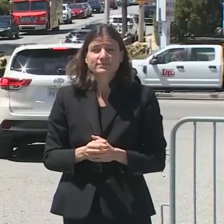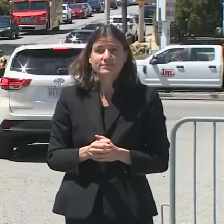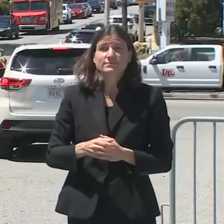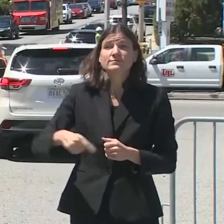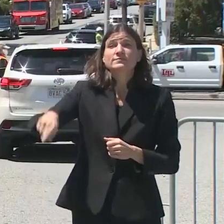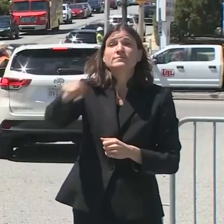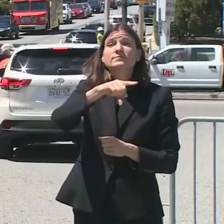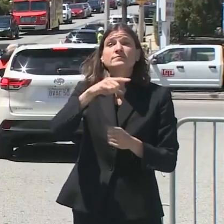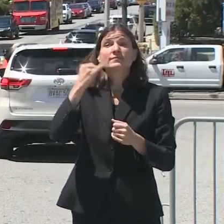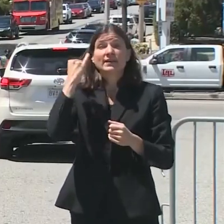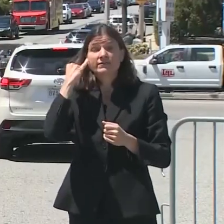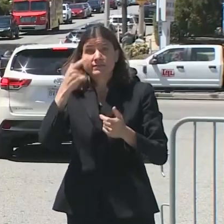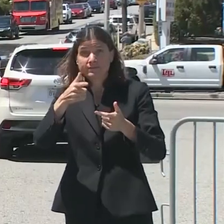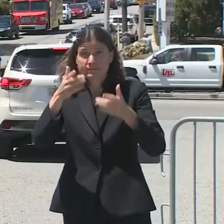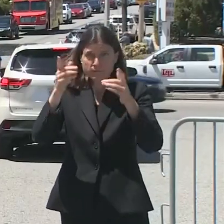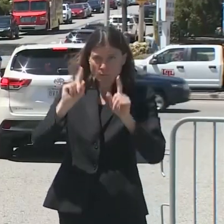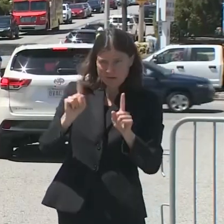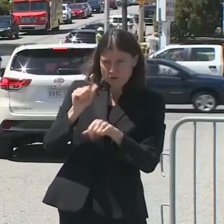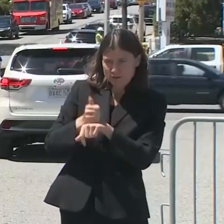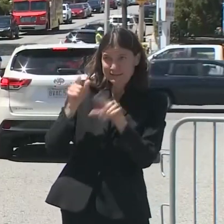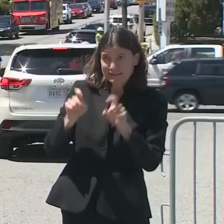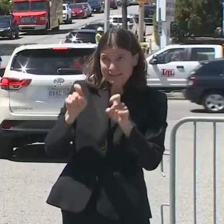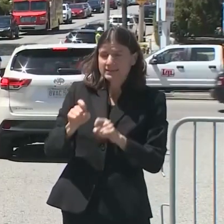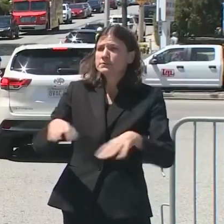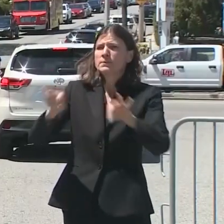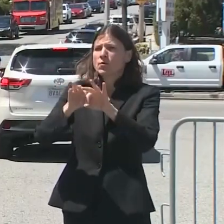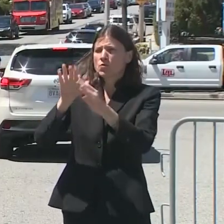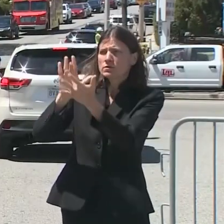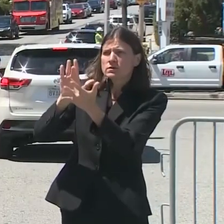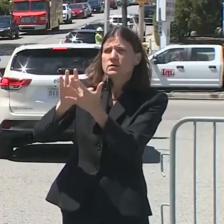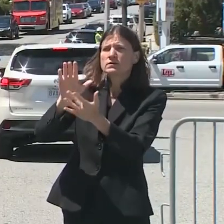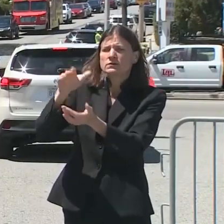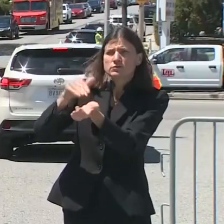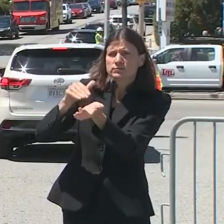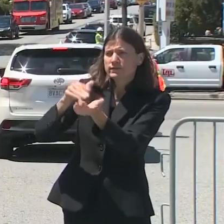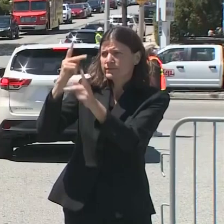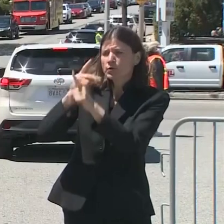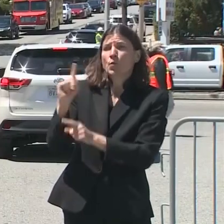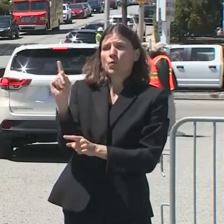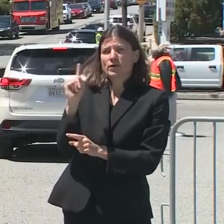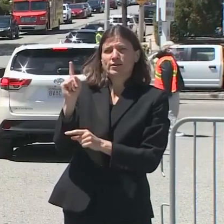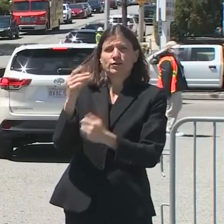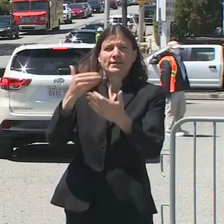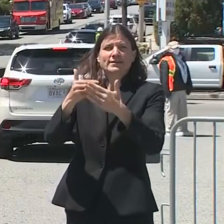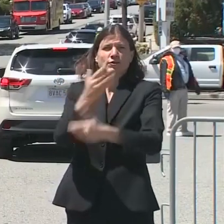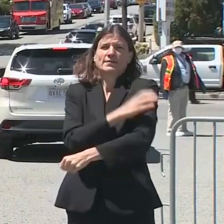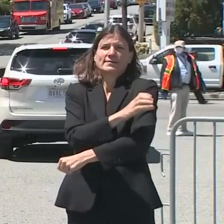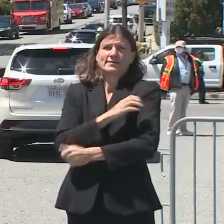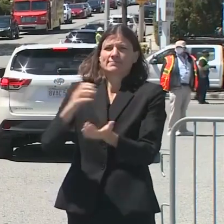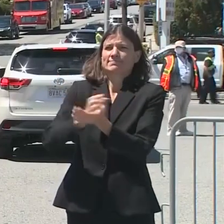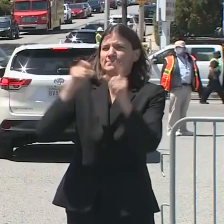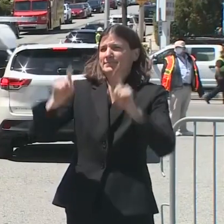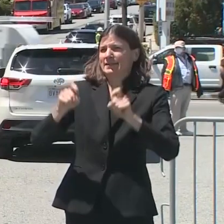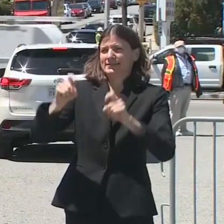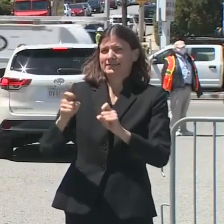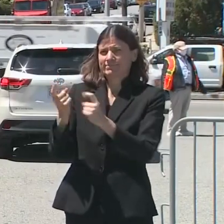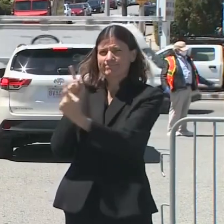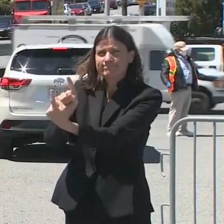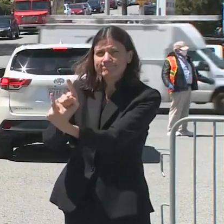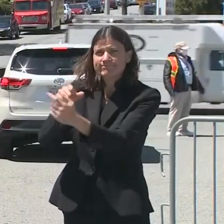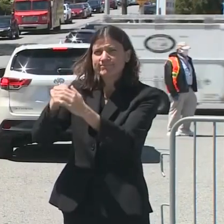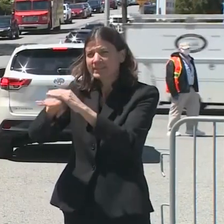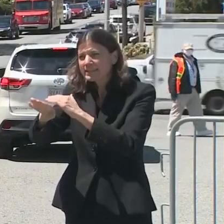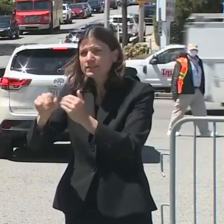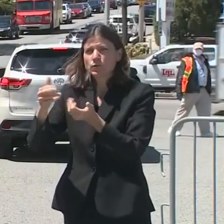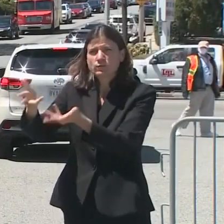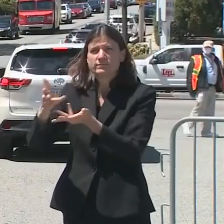should also be tested. Early on, everybody remembers that this was certainly one of the barriers associated with getting tested. That resulted in a